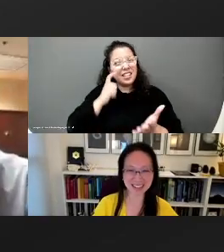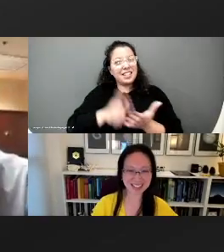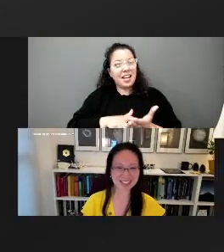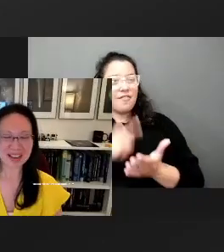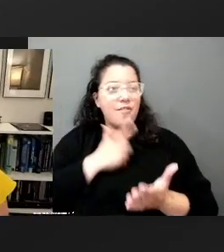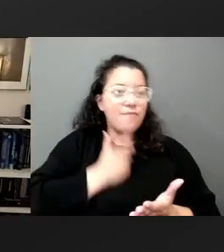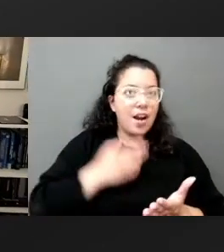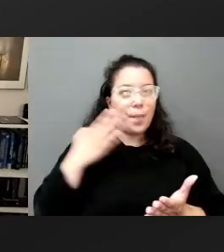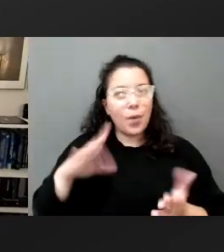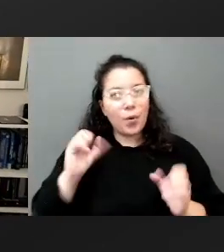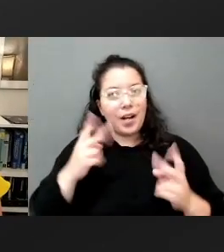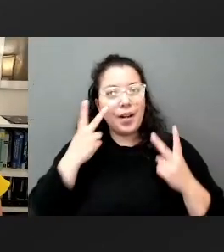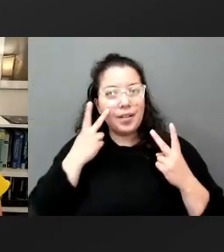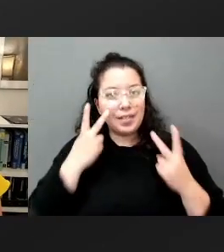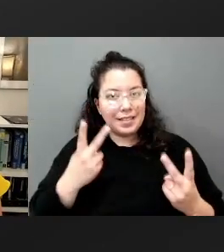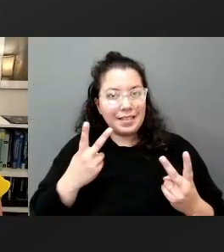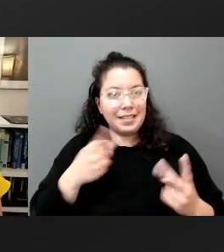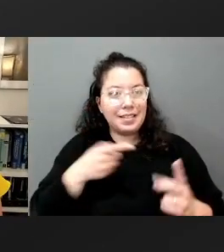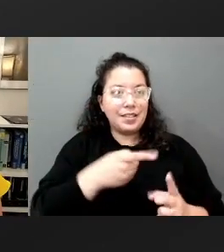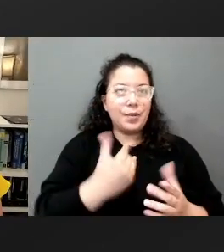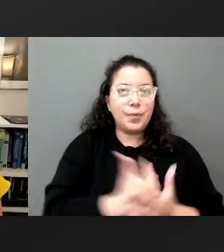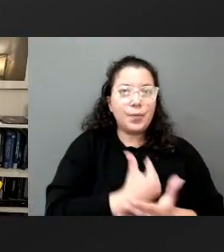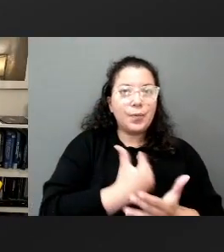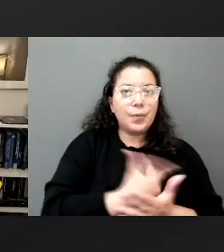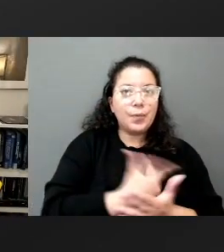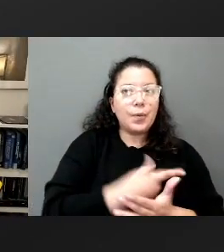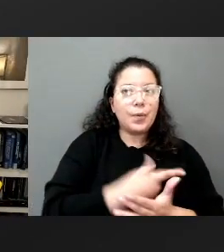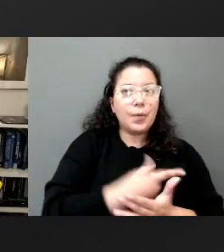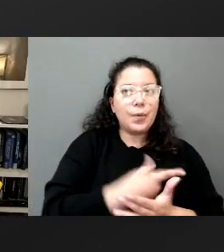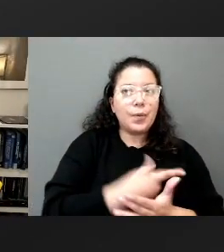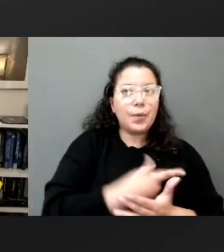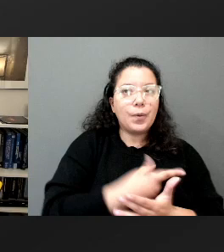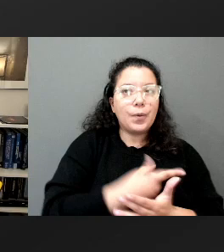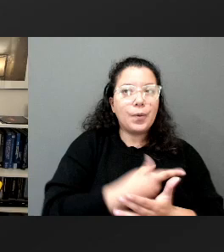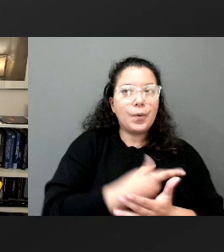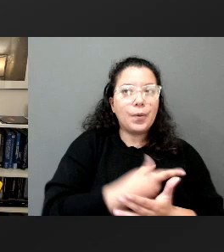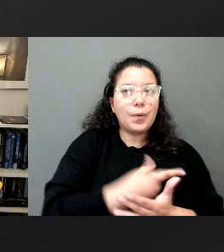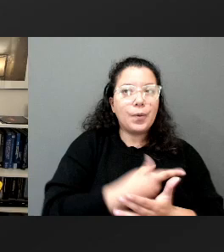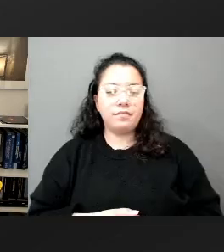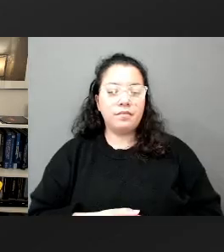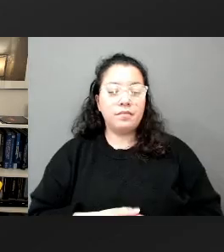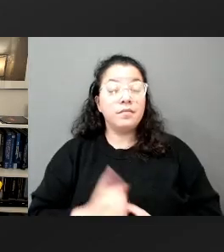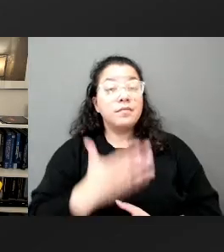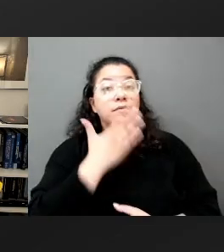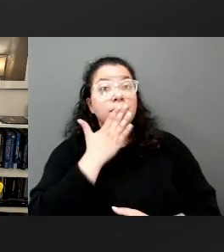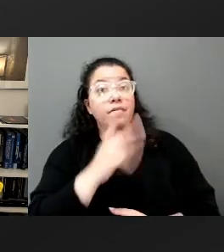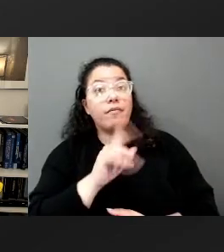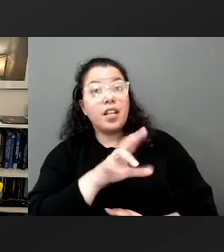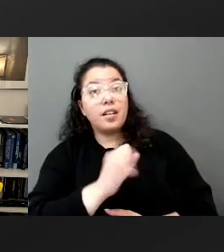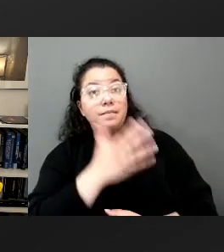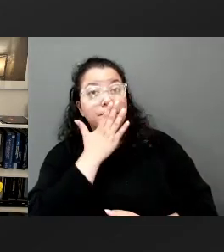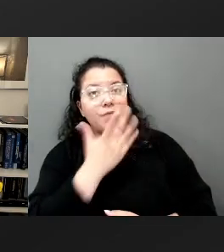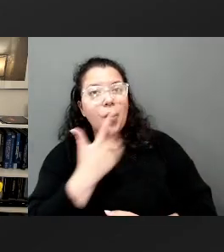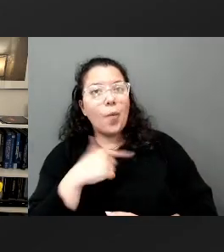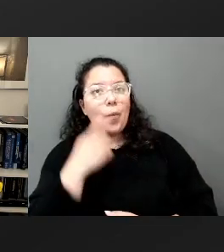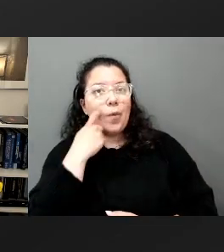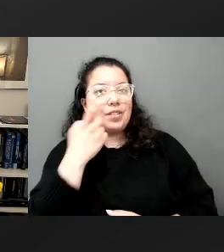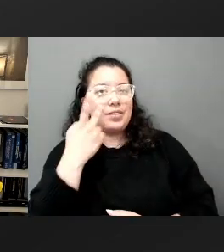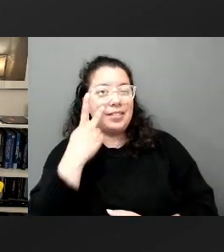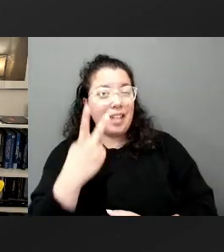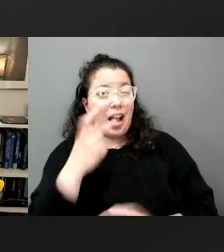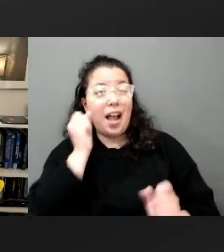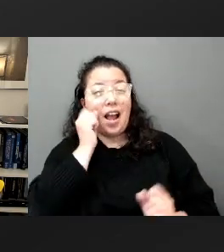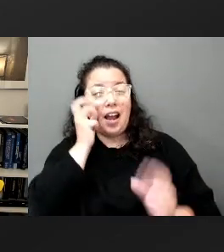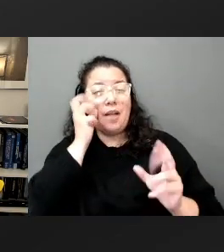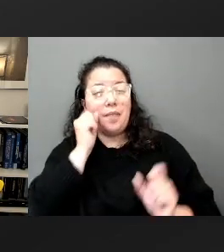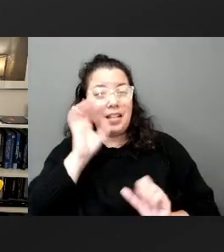Thanks, Klaus. We just saw some really amazing images, talked about some